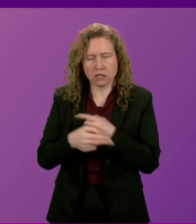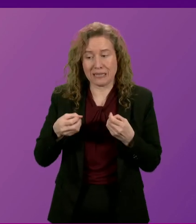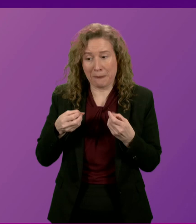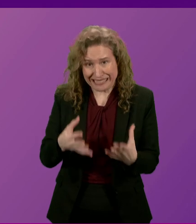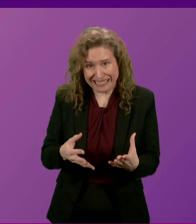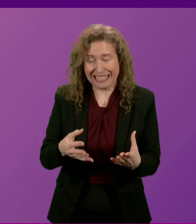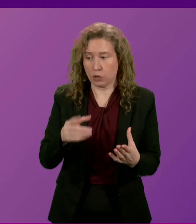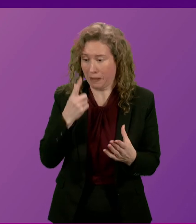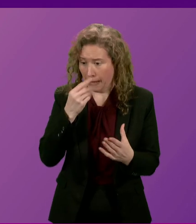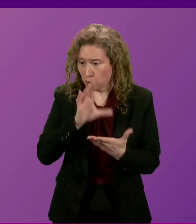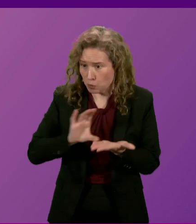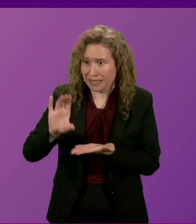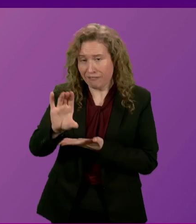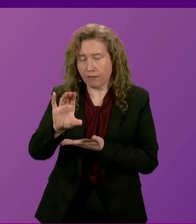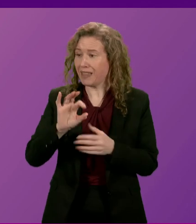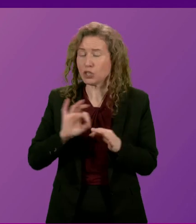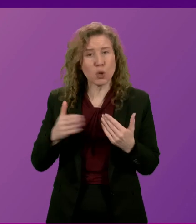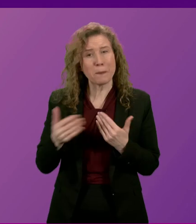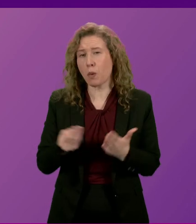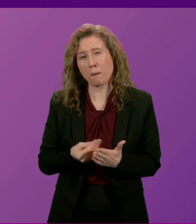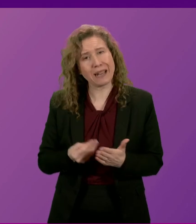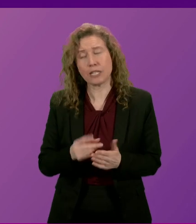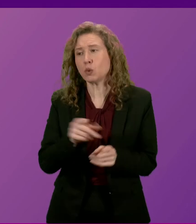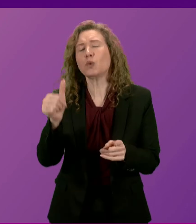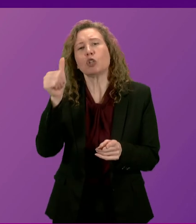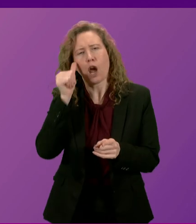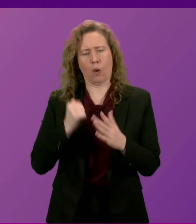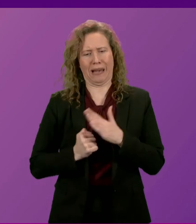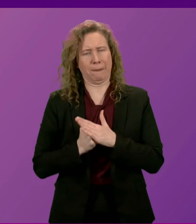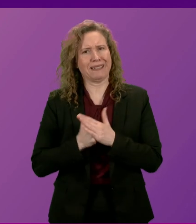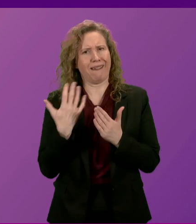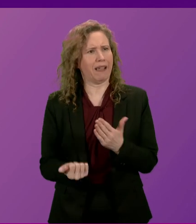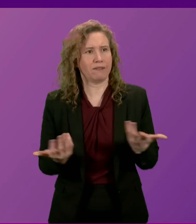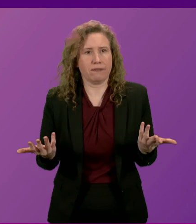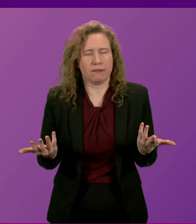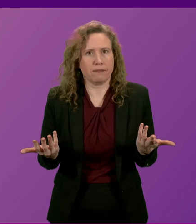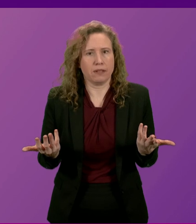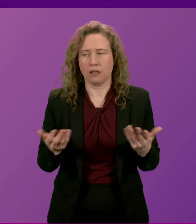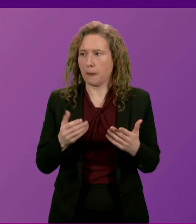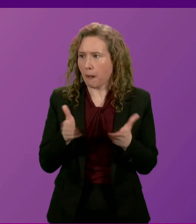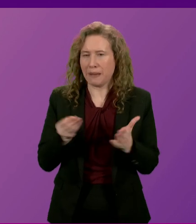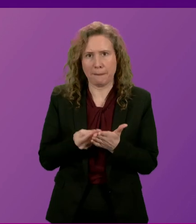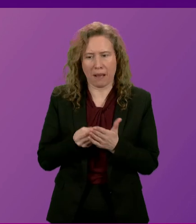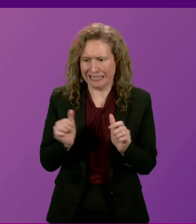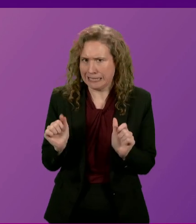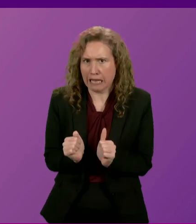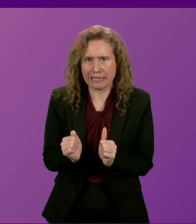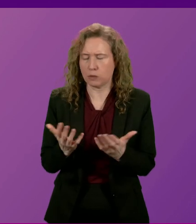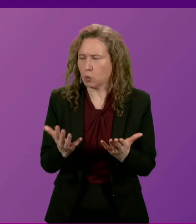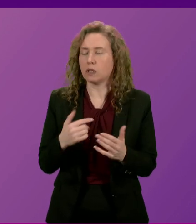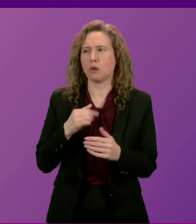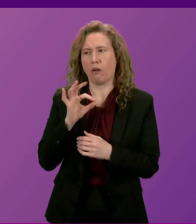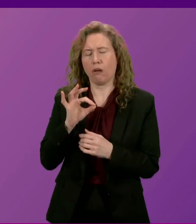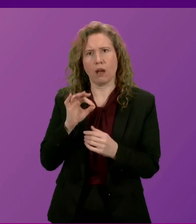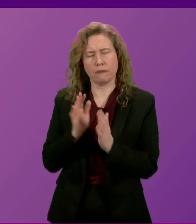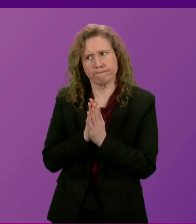government money available. Members of parliament know the limitations of the public finances. So I appeal for this issue to be resolved